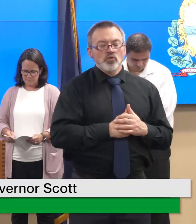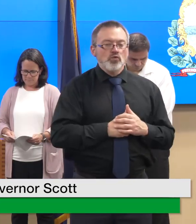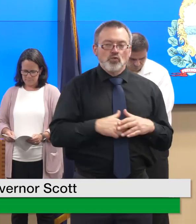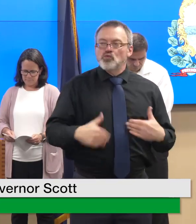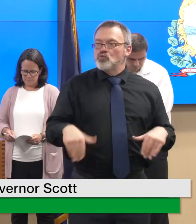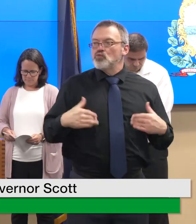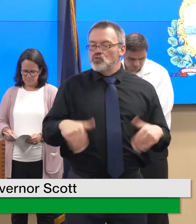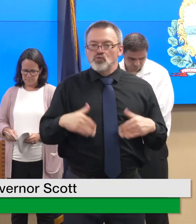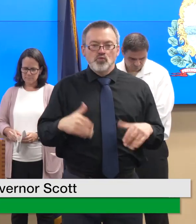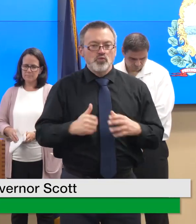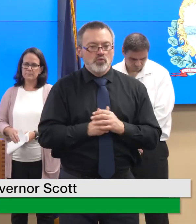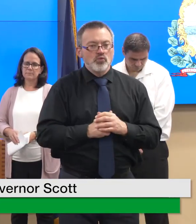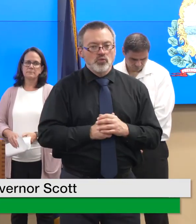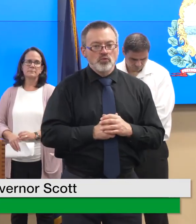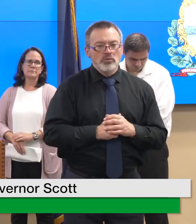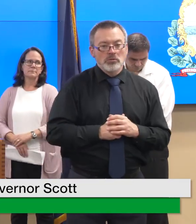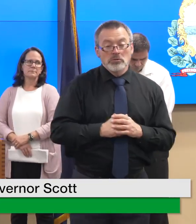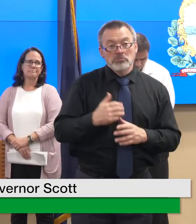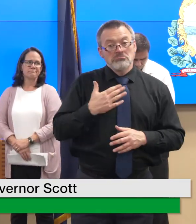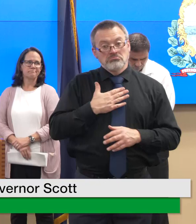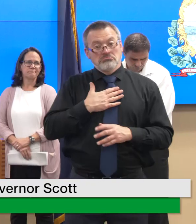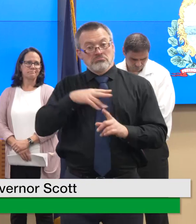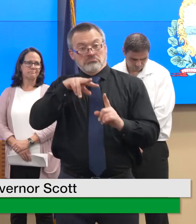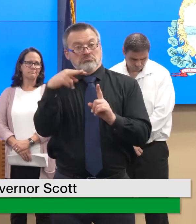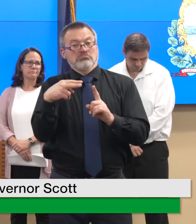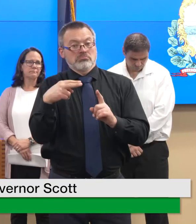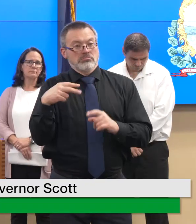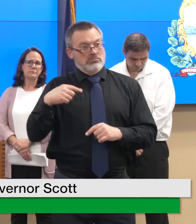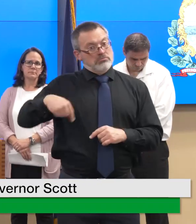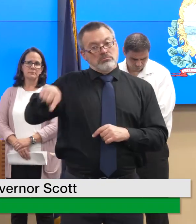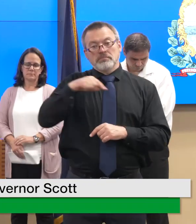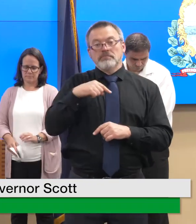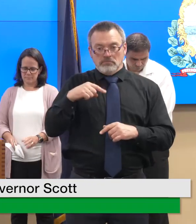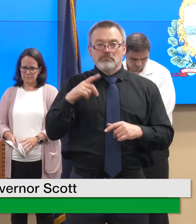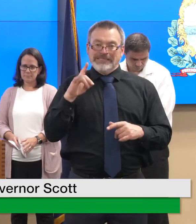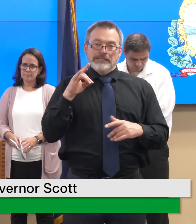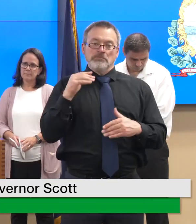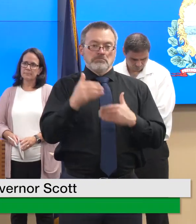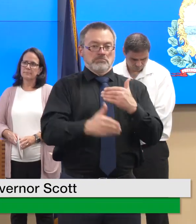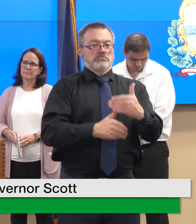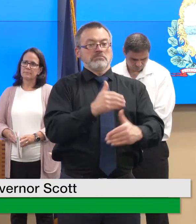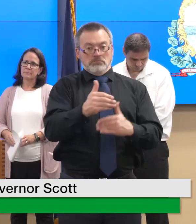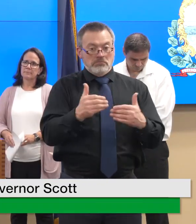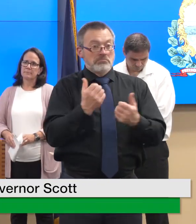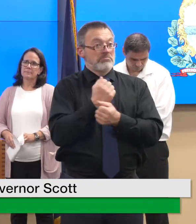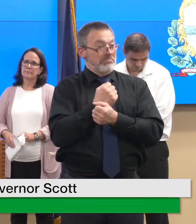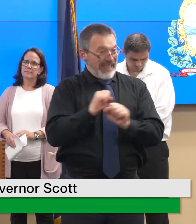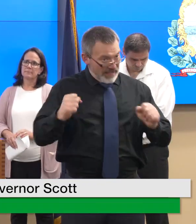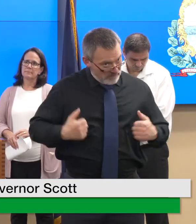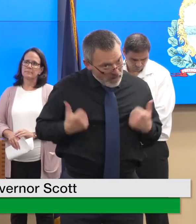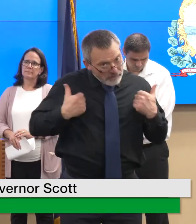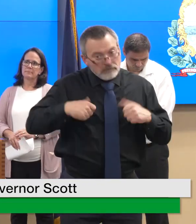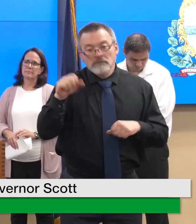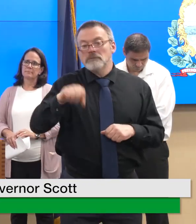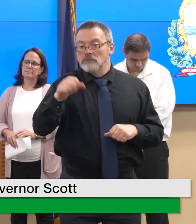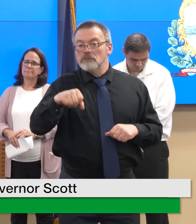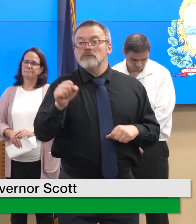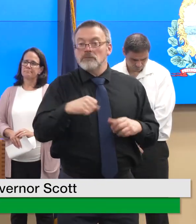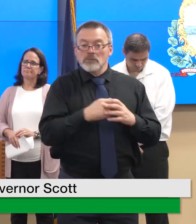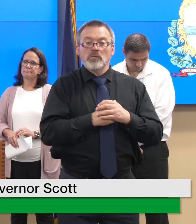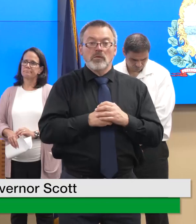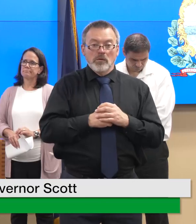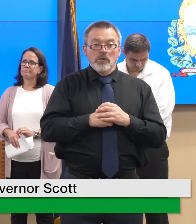think were able to satisfy or save lives in the response.